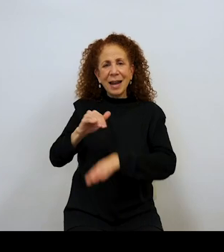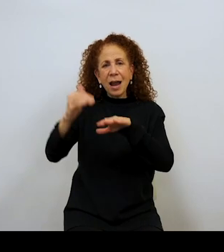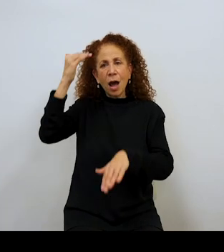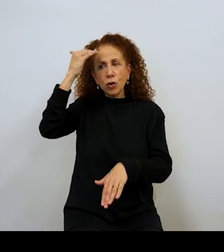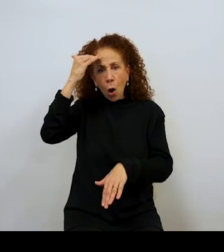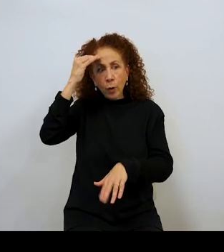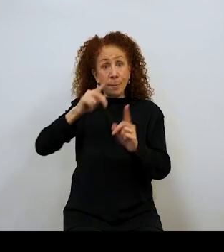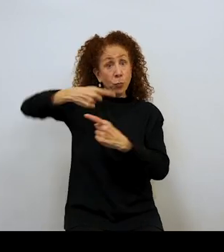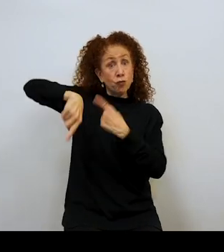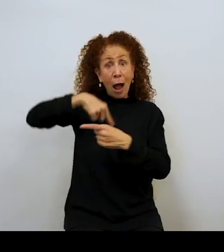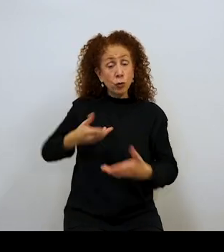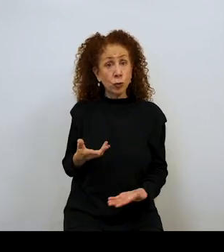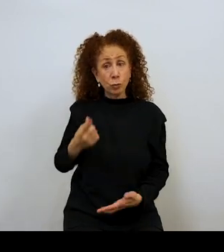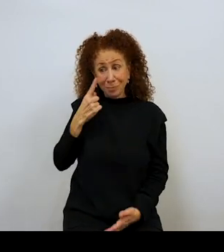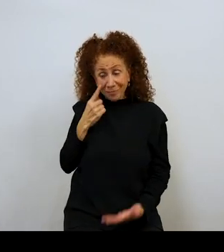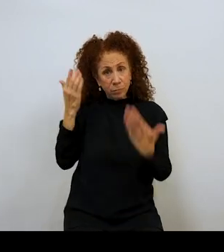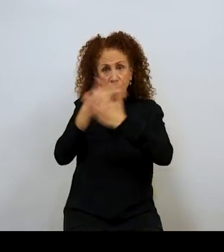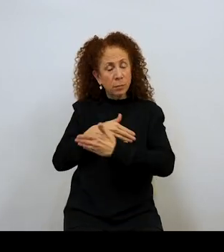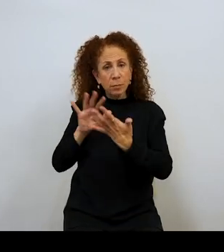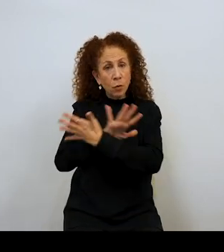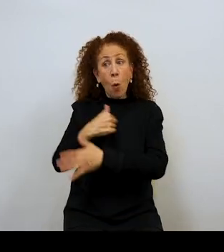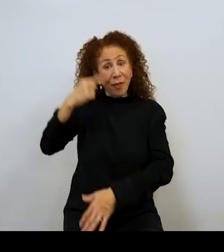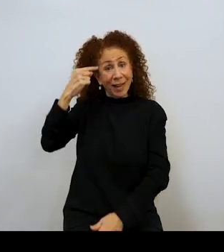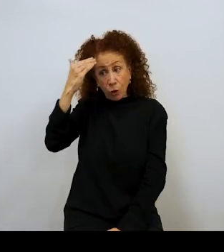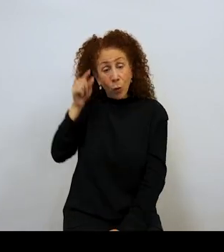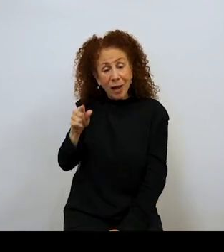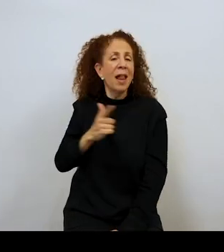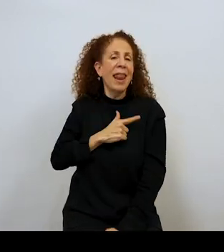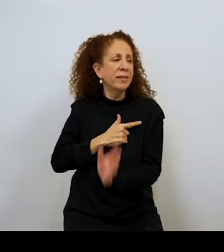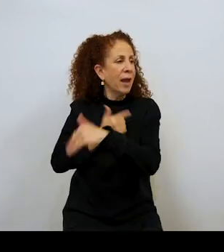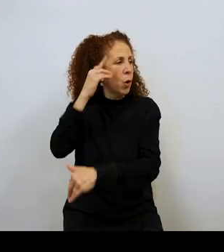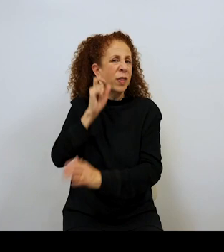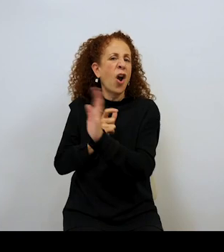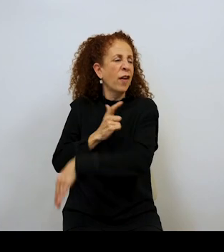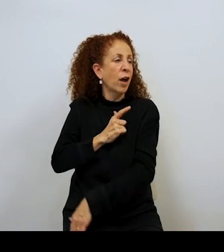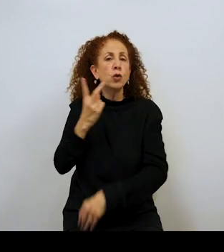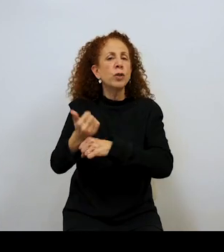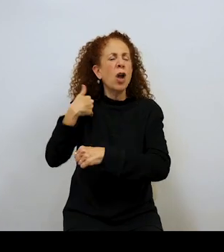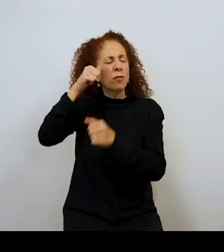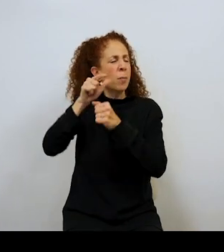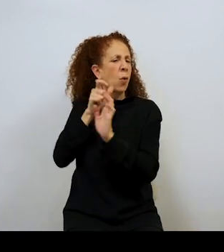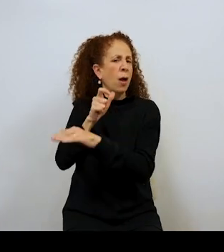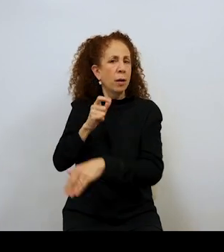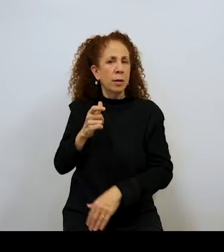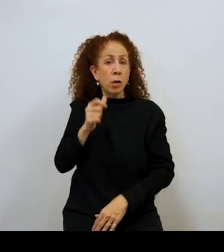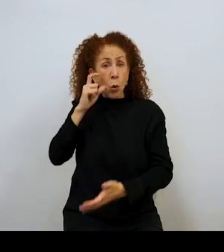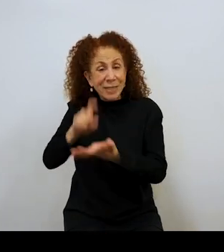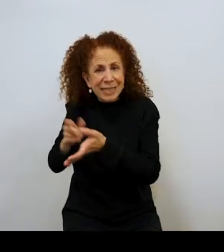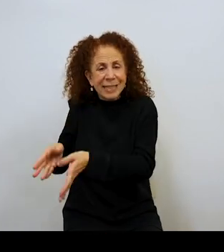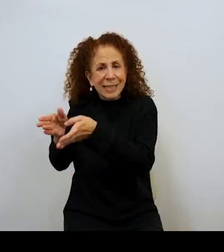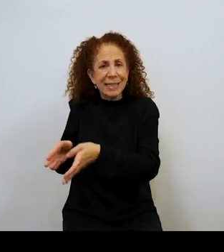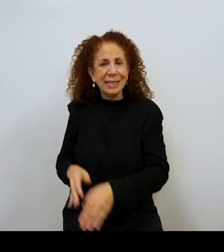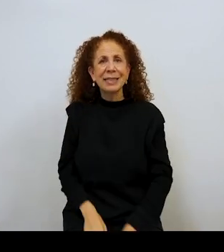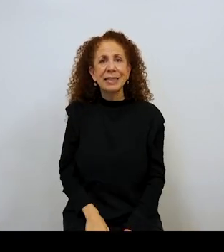people around you, or the thinking you know them and getting lazy because you knew who they were 3 years ago, and this idea we have that